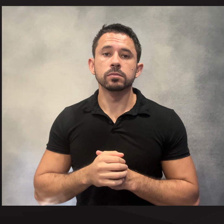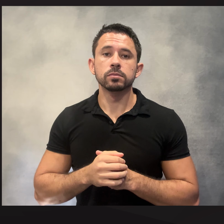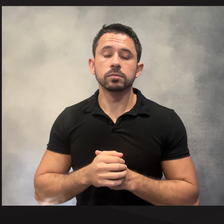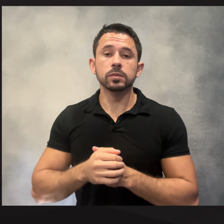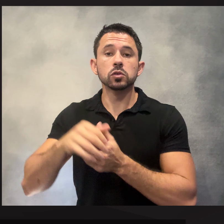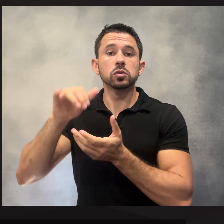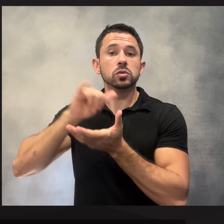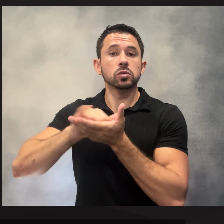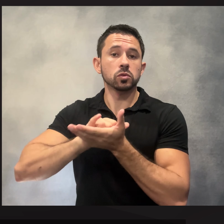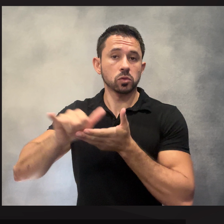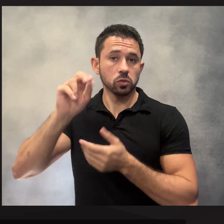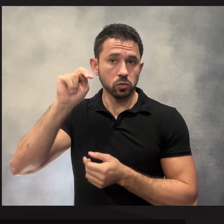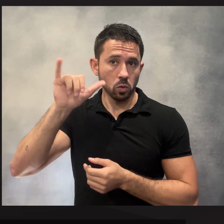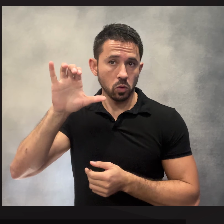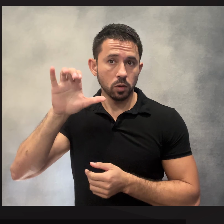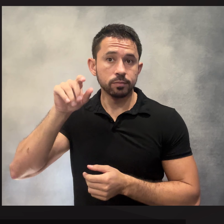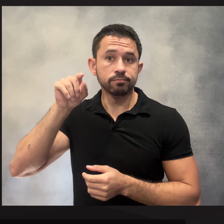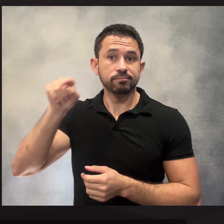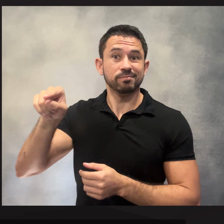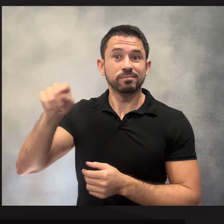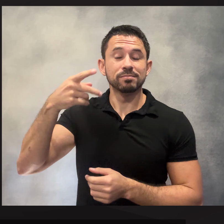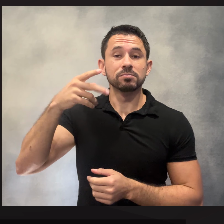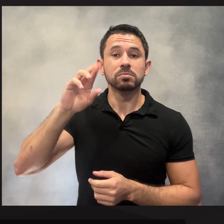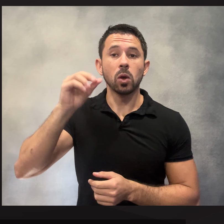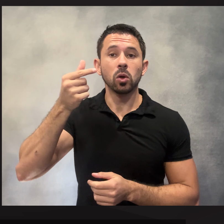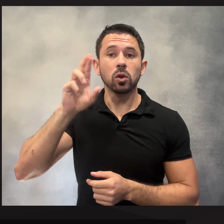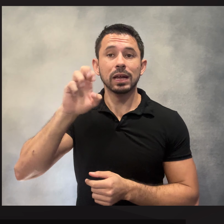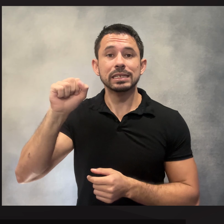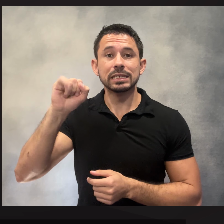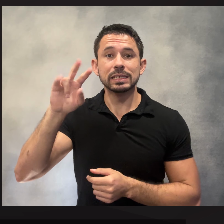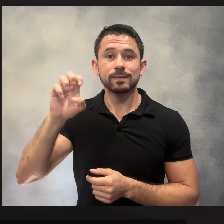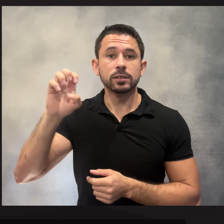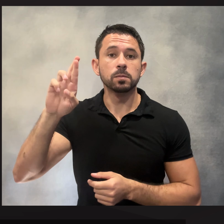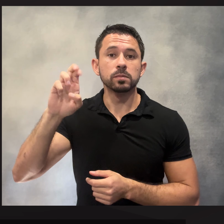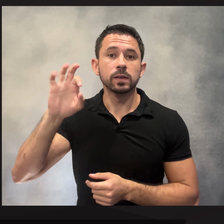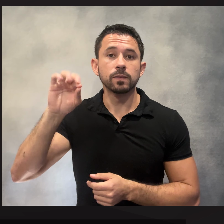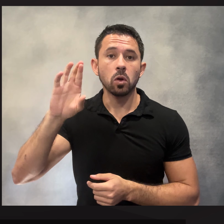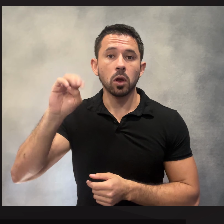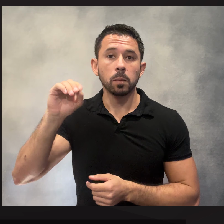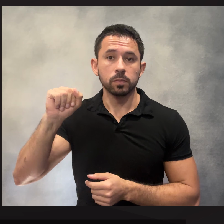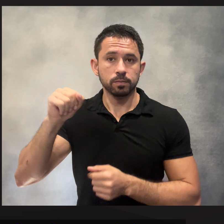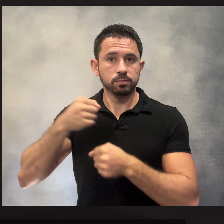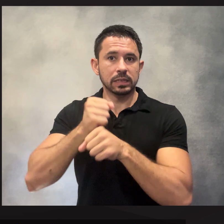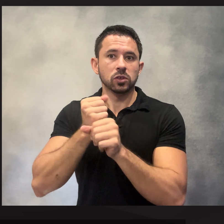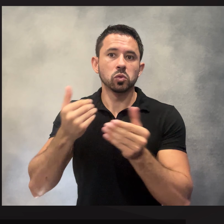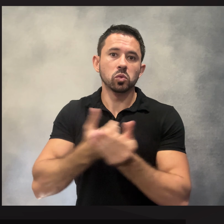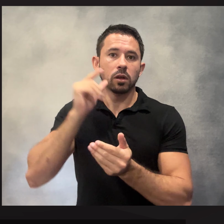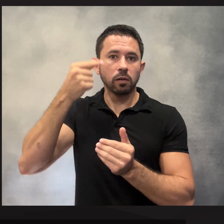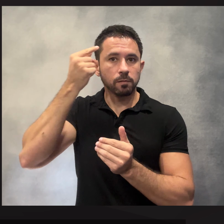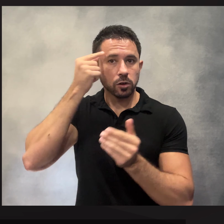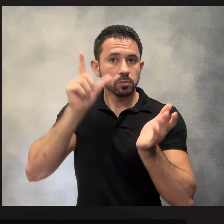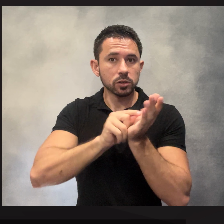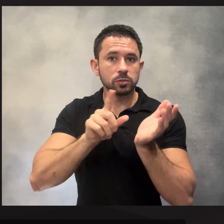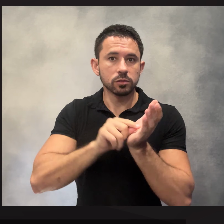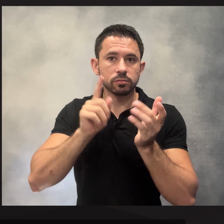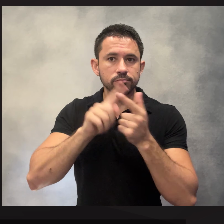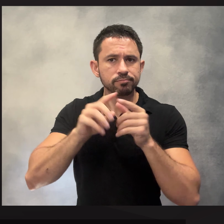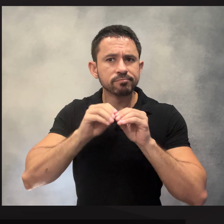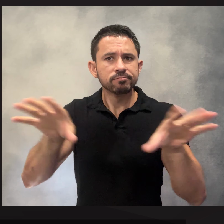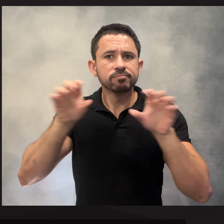In New York City, these progressive reforms created a new government newspaper to share city notices and